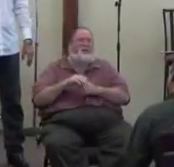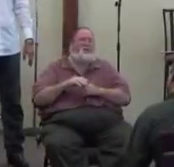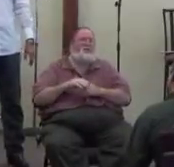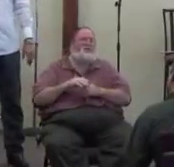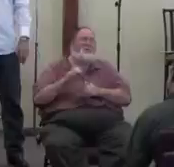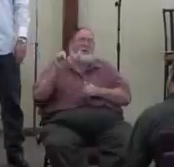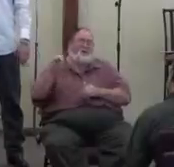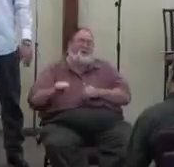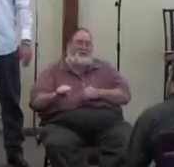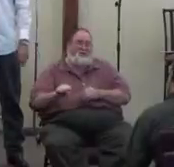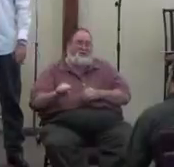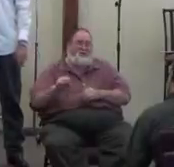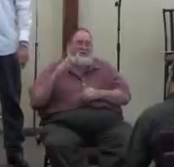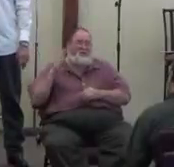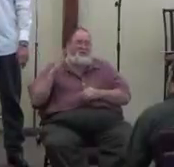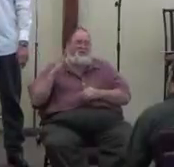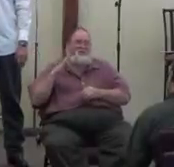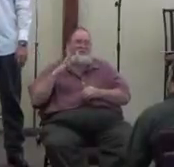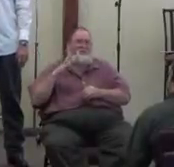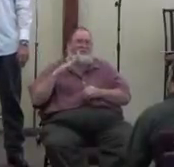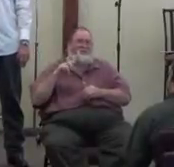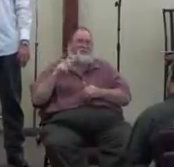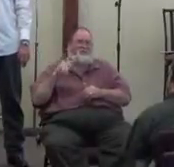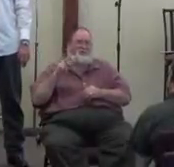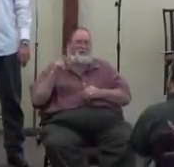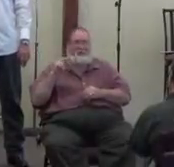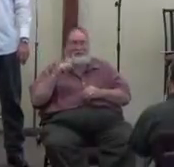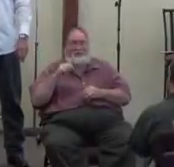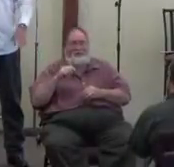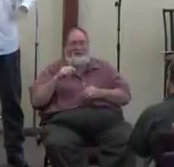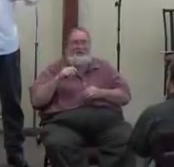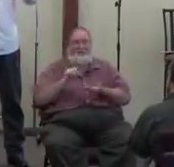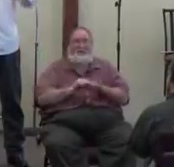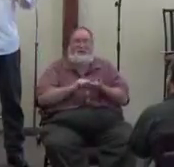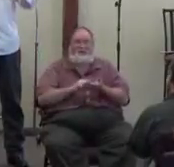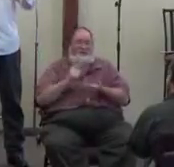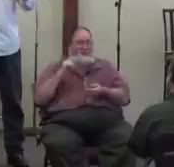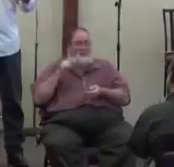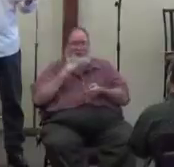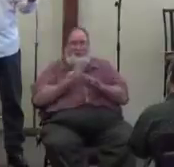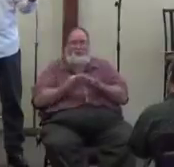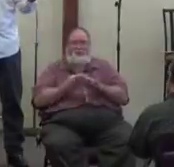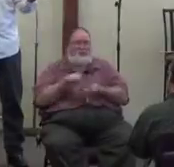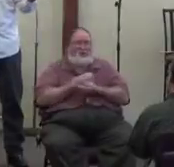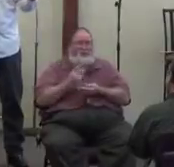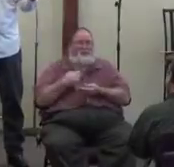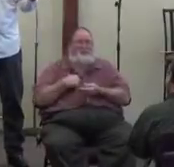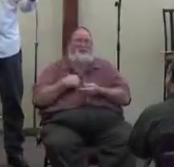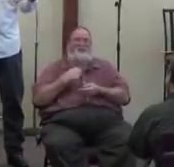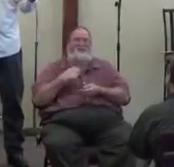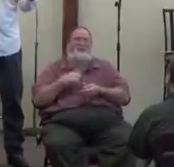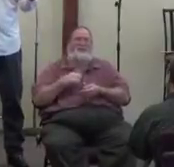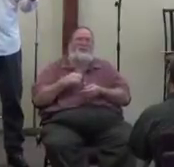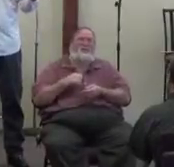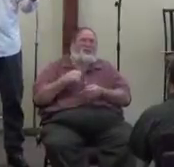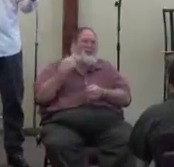Gospel. Didn't he do a good job playing the song? It takes everything he can do not to get that